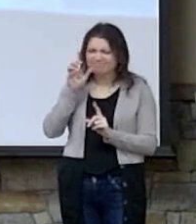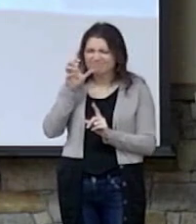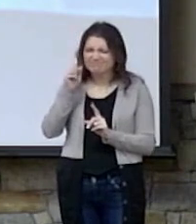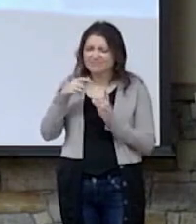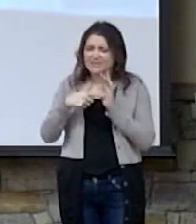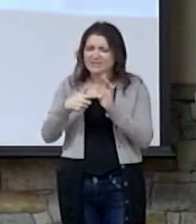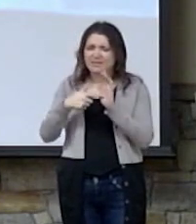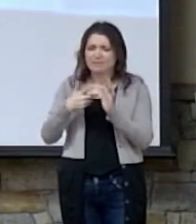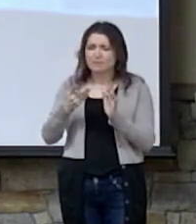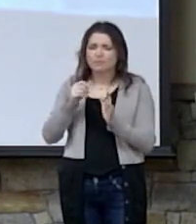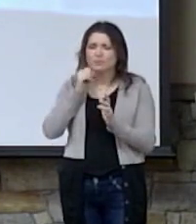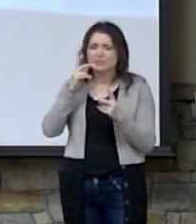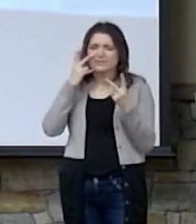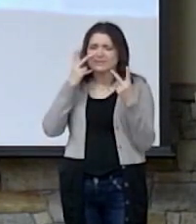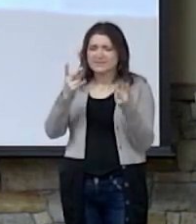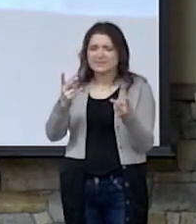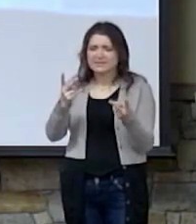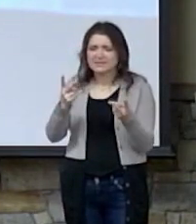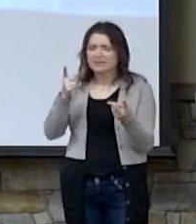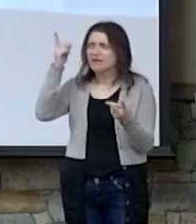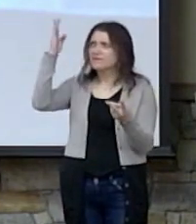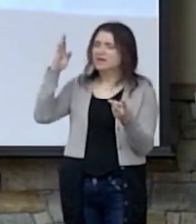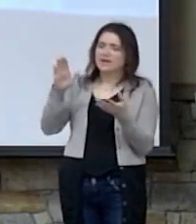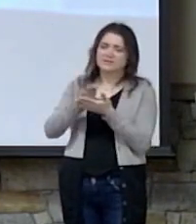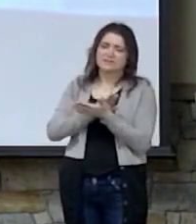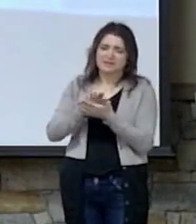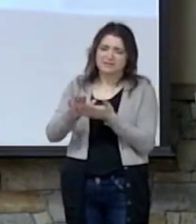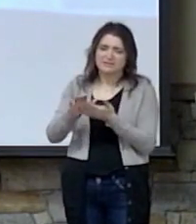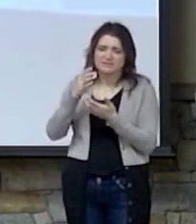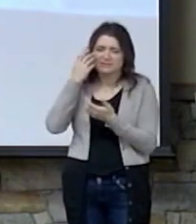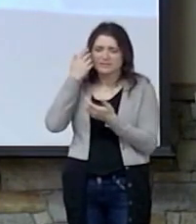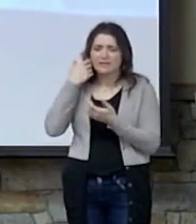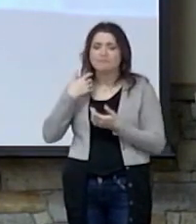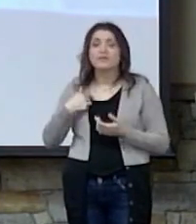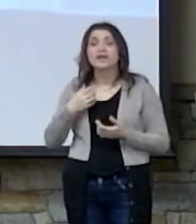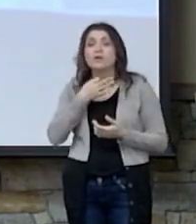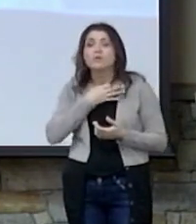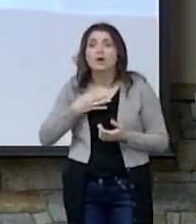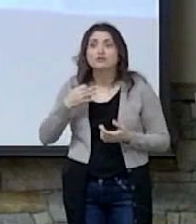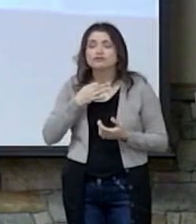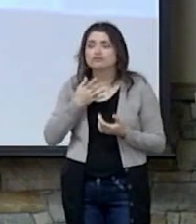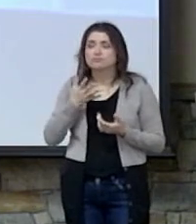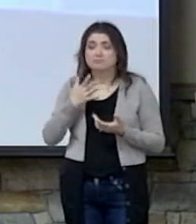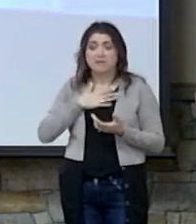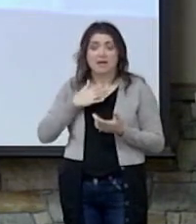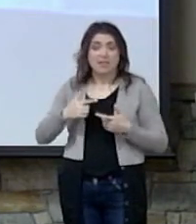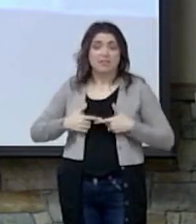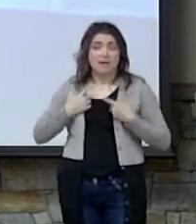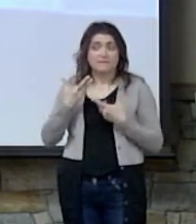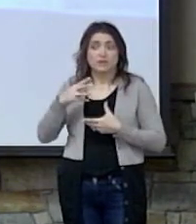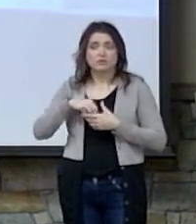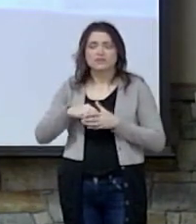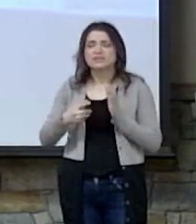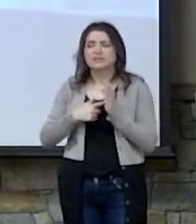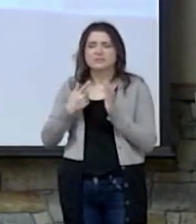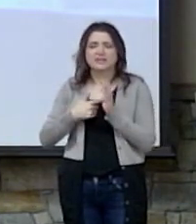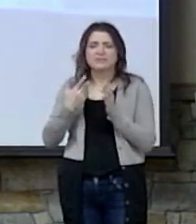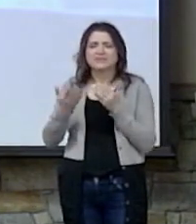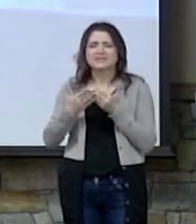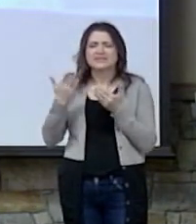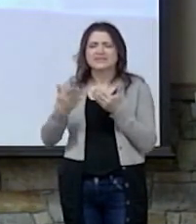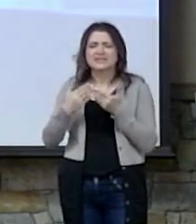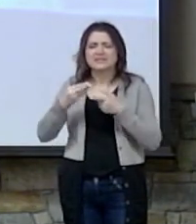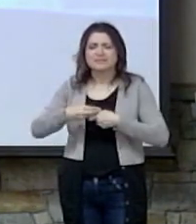God's kindness. And I wonder, even in my own life, it's easy sometimes to put up walls, isn't